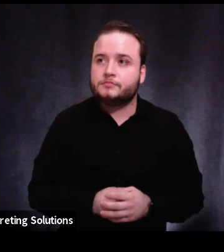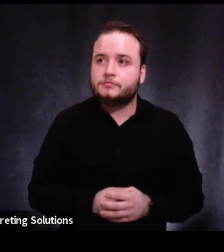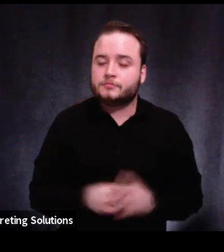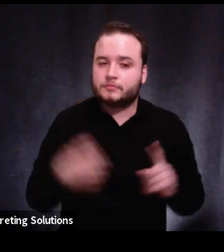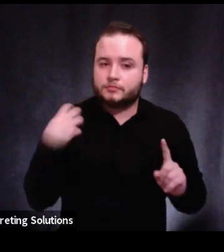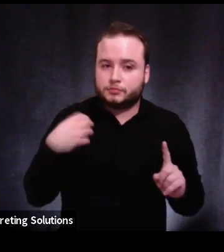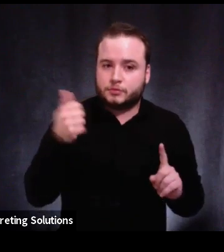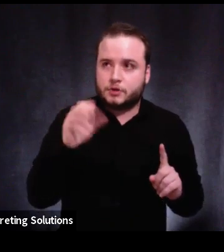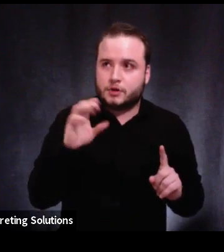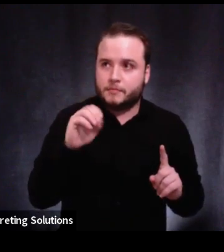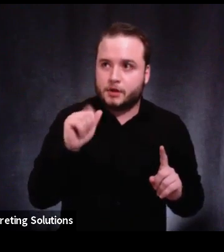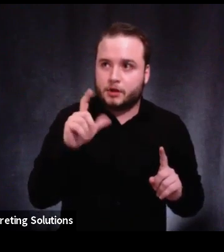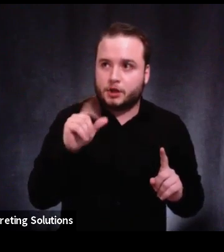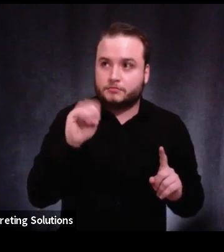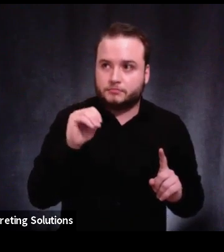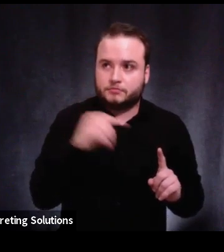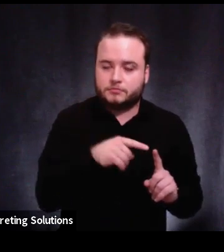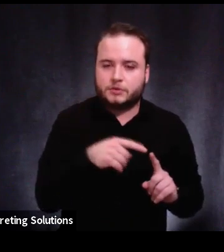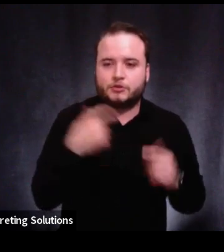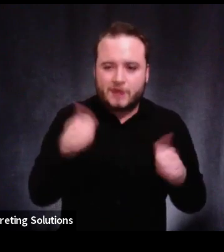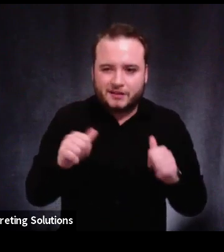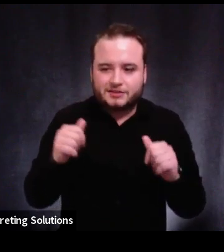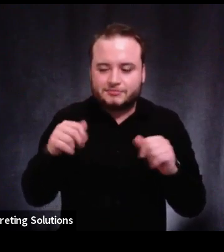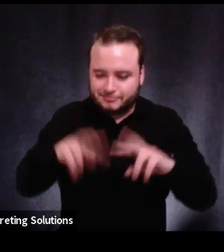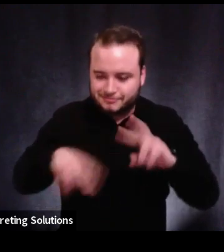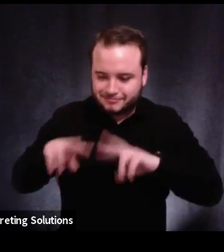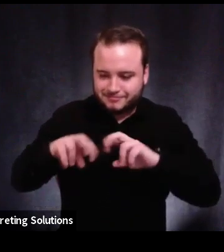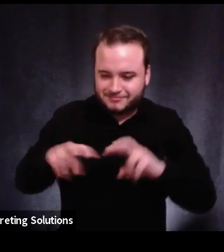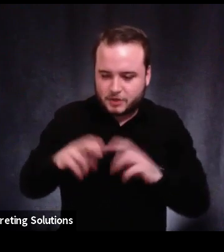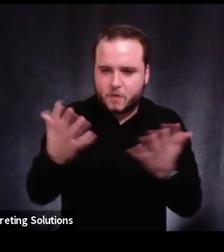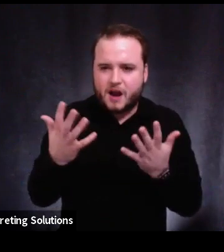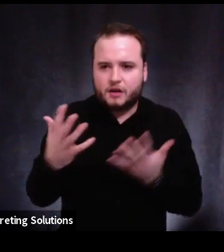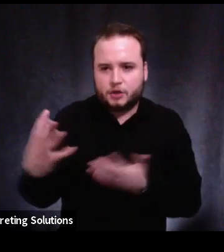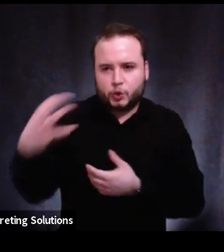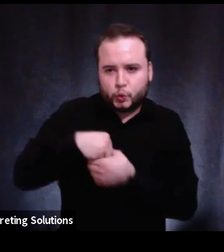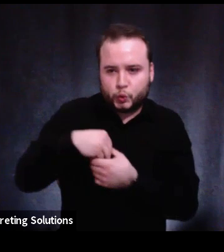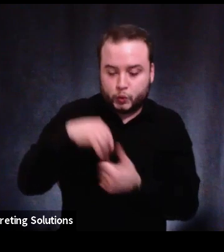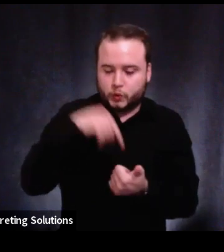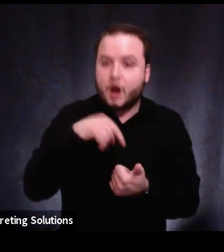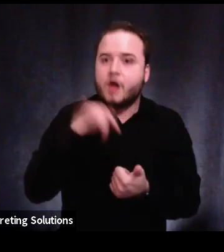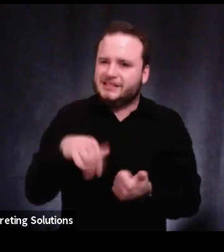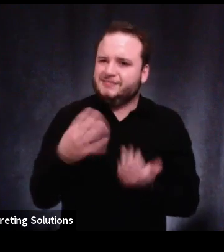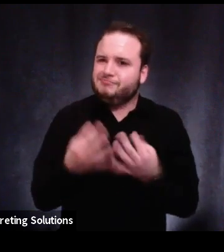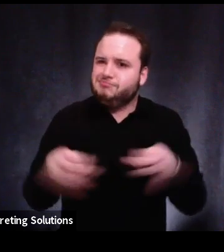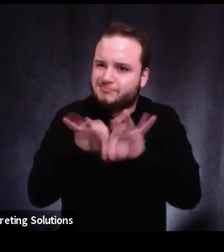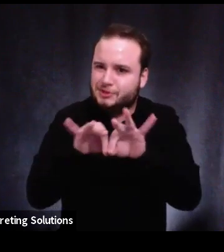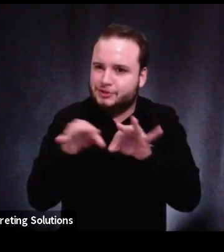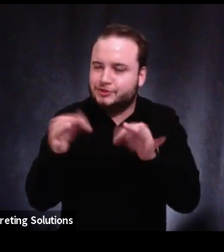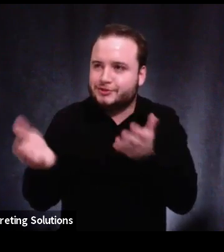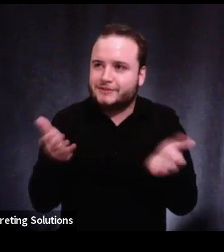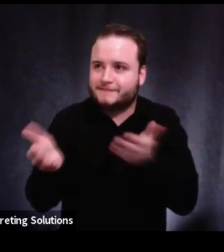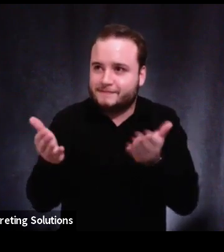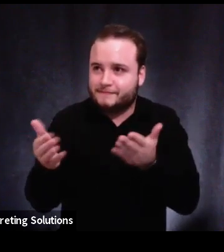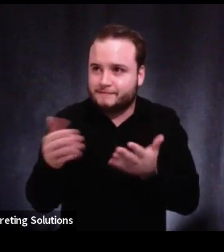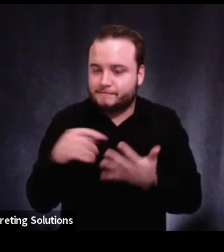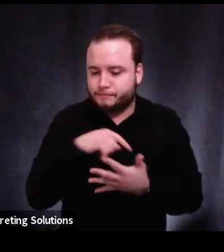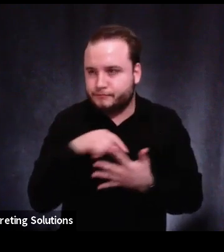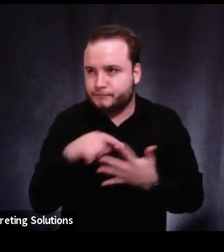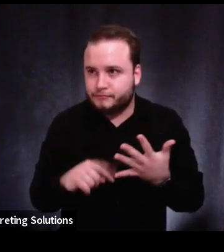essential services, some of which we acknowledge cannot do social distancing, and